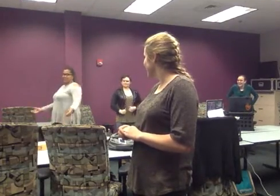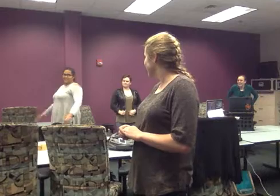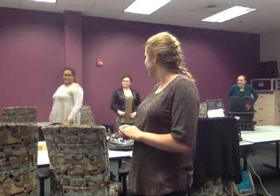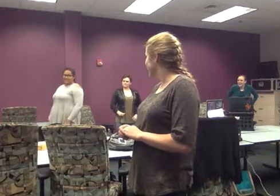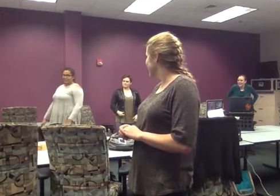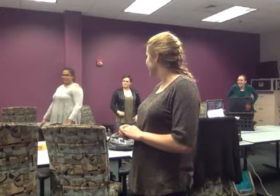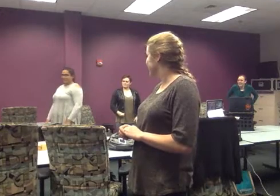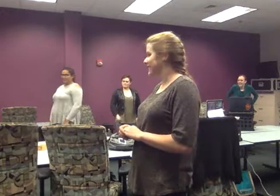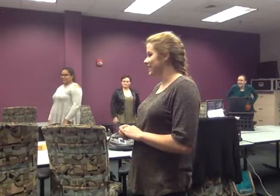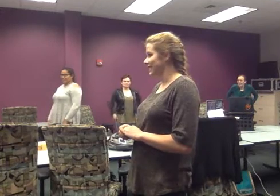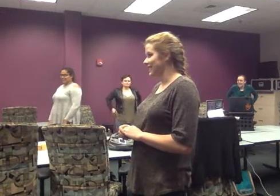You can get rid of it.